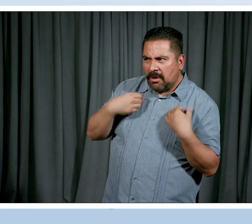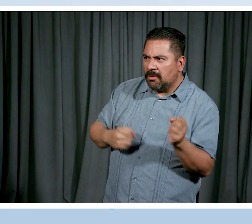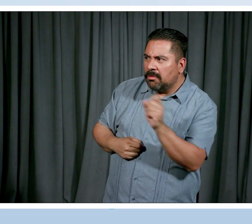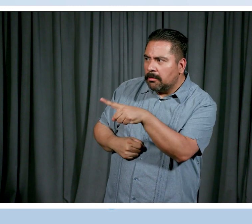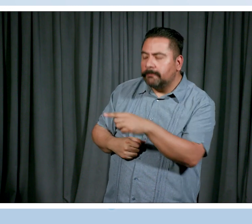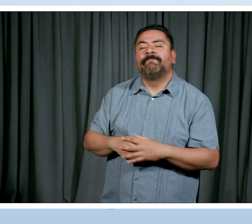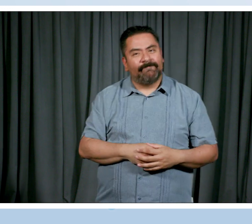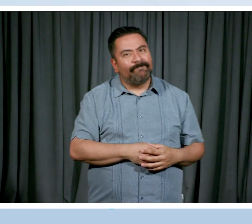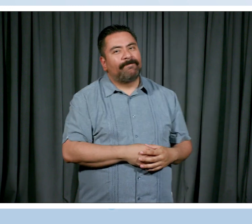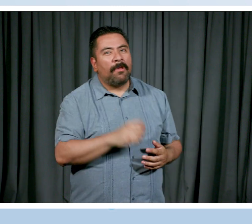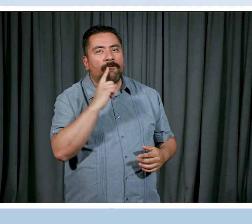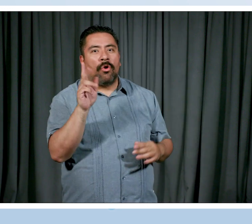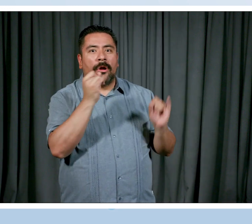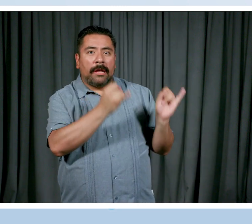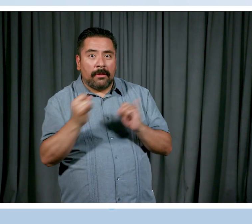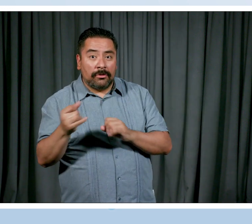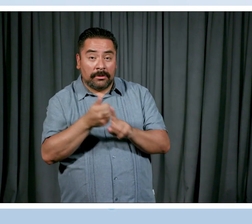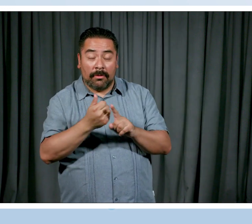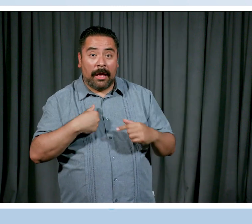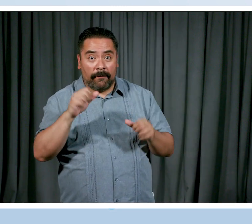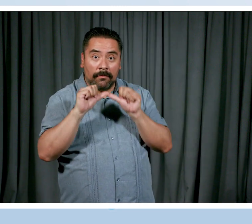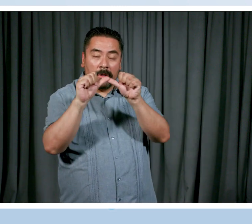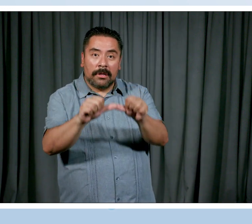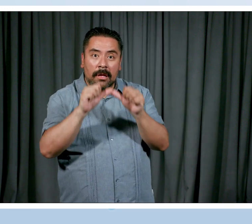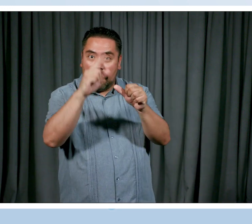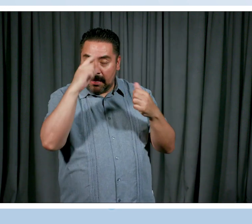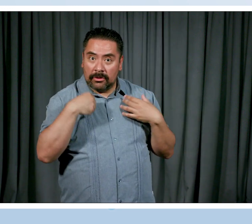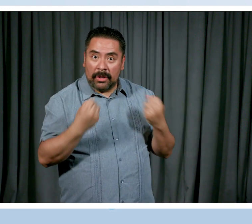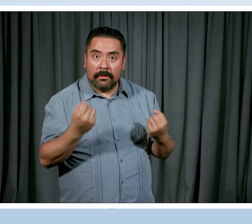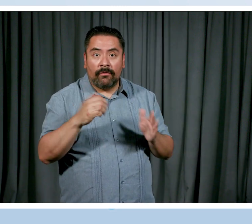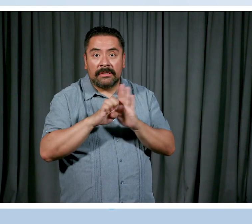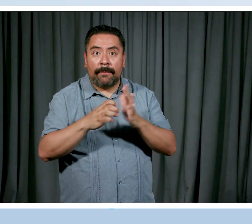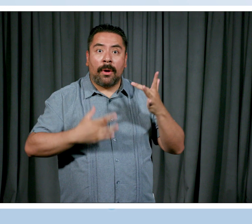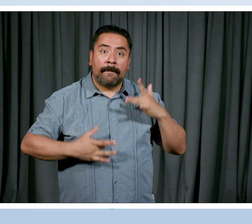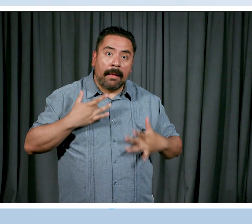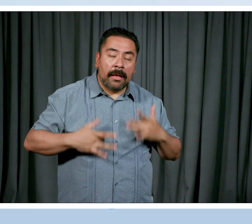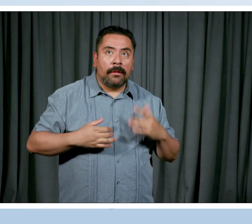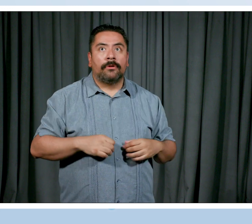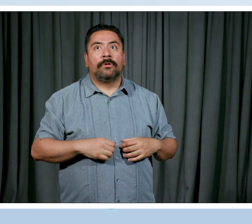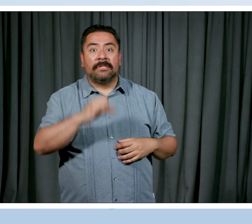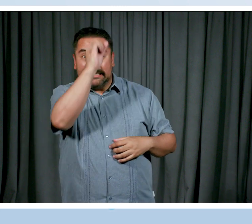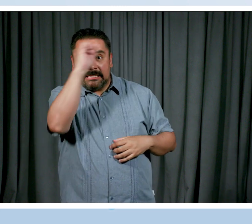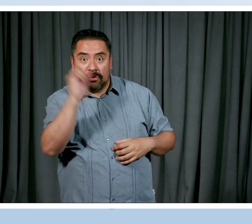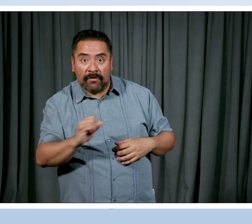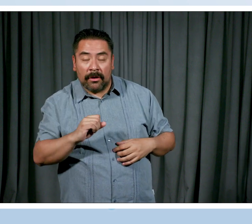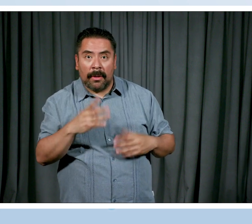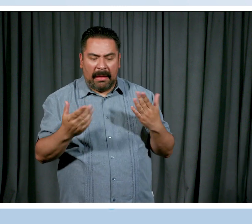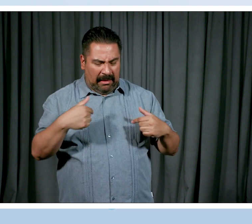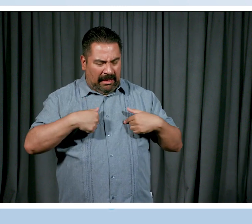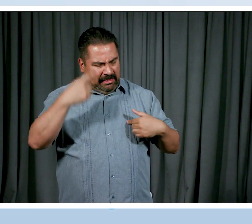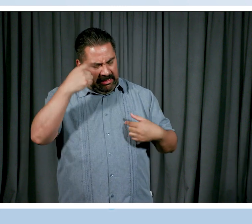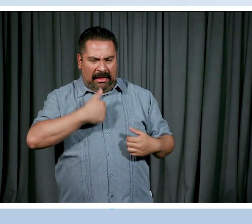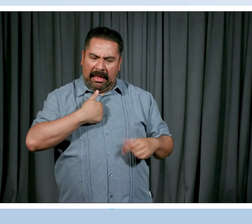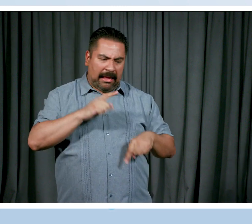Mm-hmm. Well, I think for individuals who are living with a chronic mental illness like bipolar disorder or schizophrenia, they may think to themselves, I'm not employable,